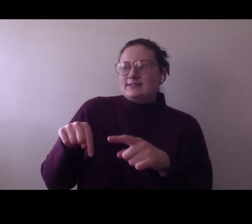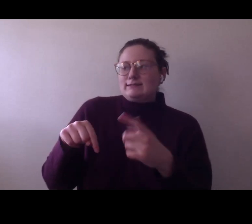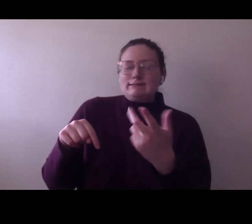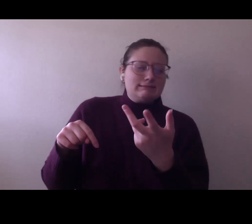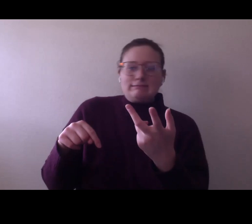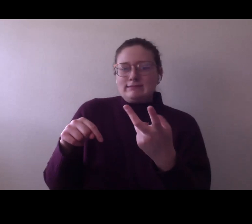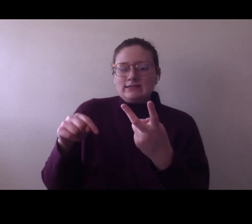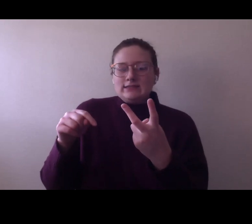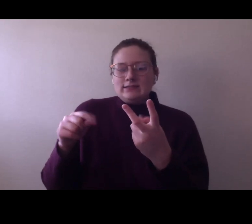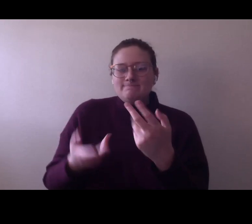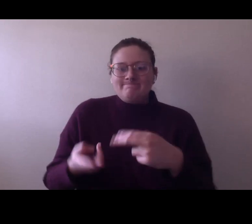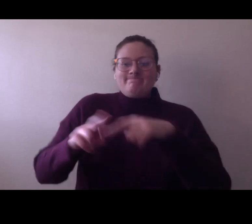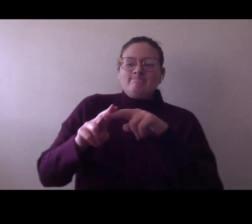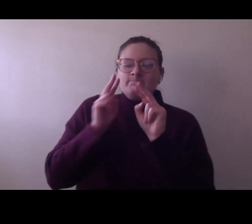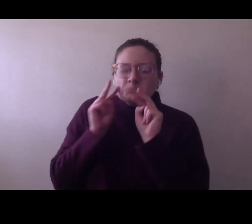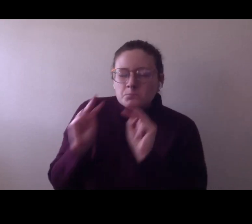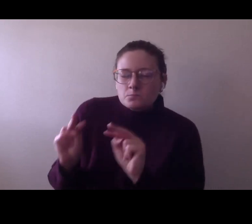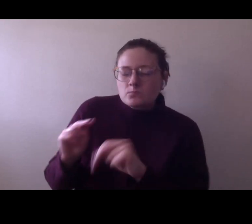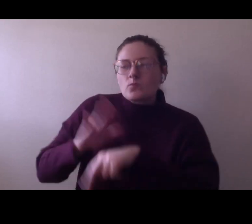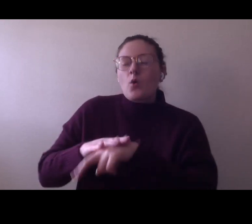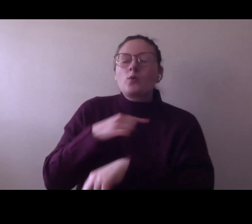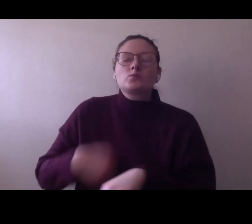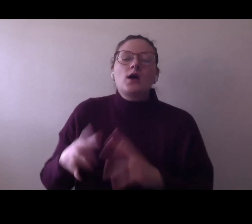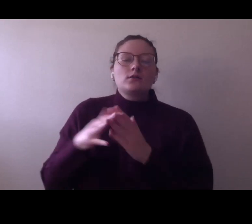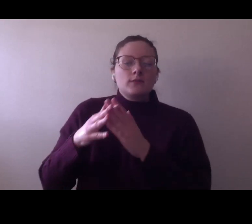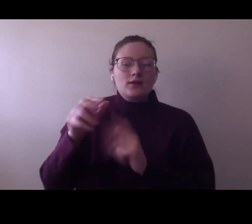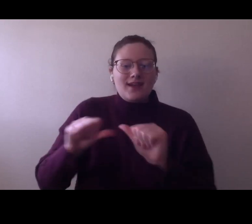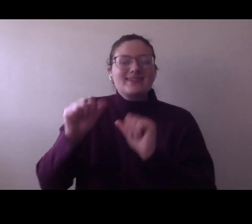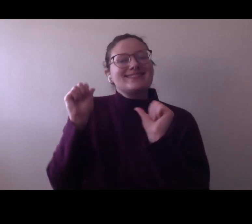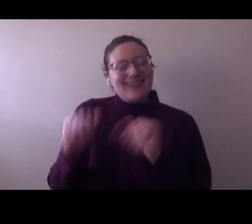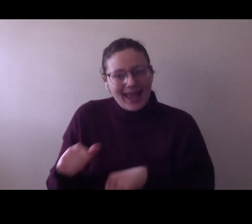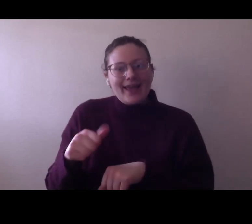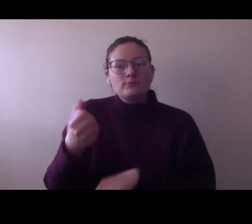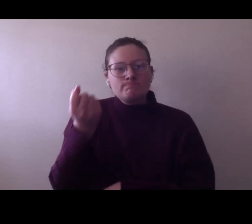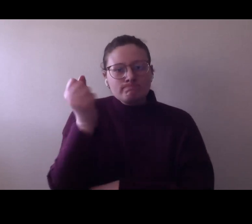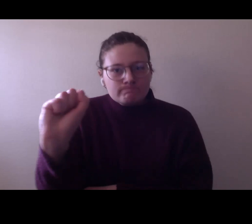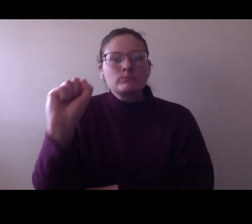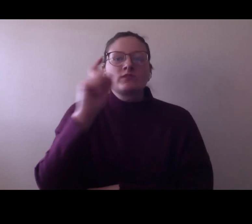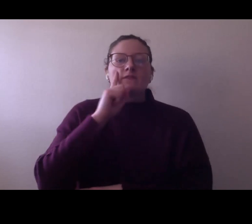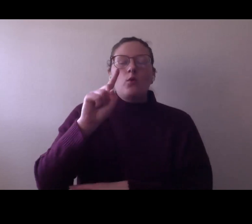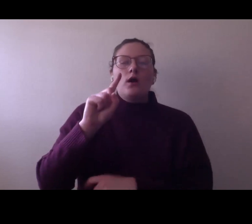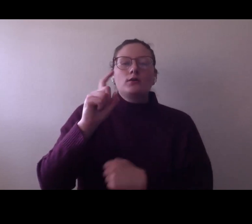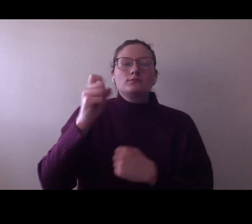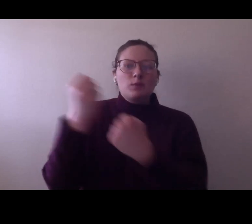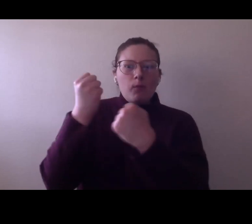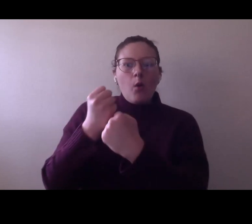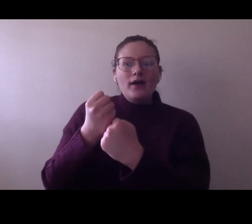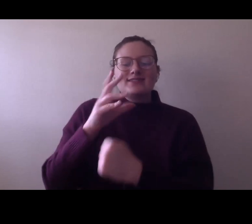scrutiny against the Chinese American scientists will be able to stand up for the civil rights and constitutional rights